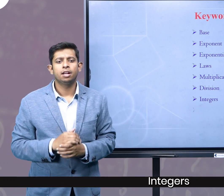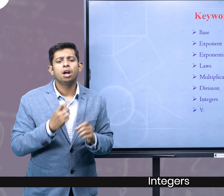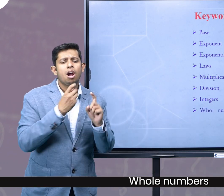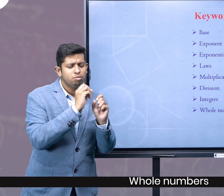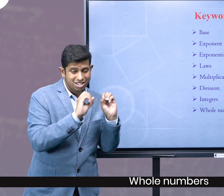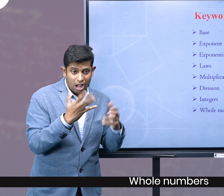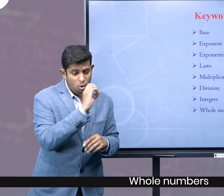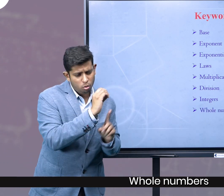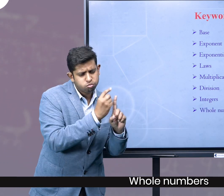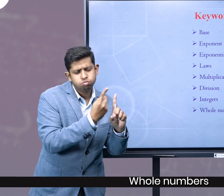whole numbers,